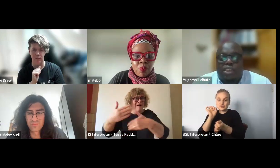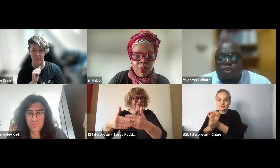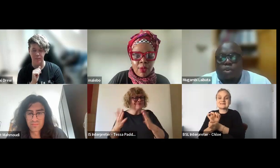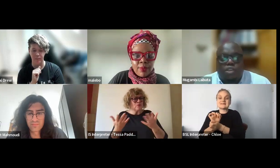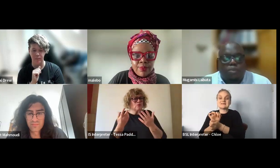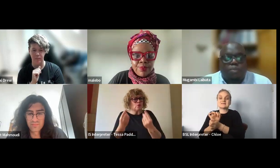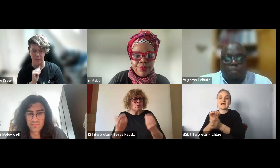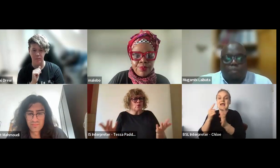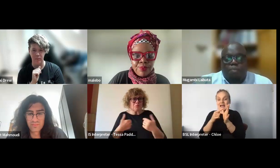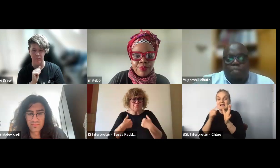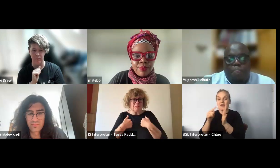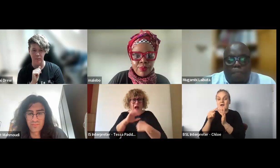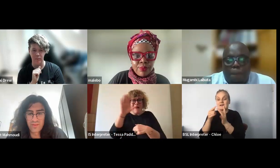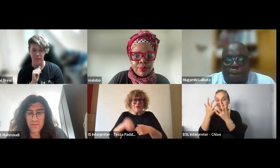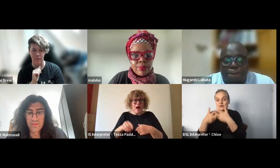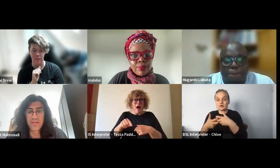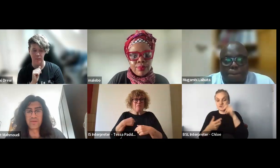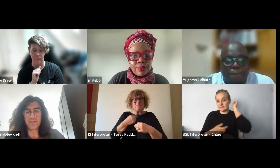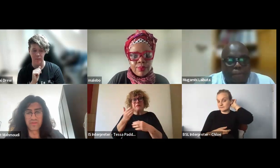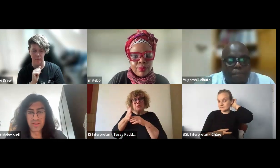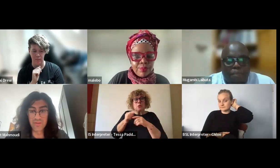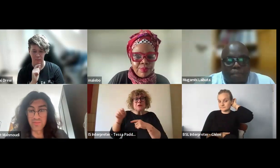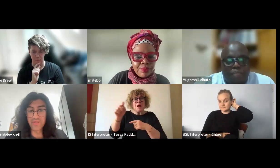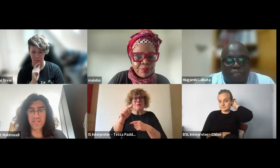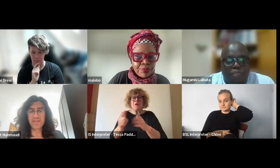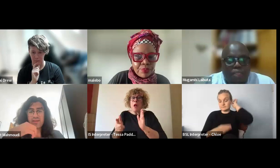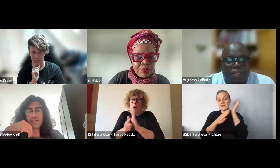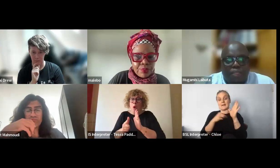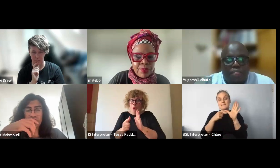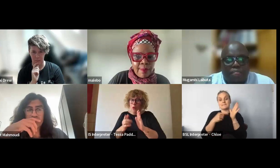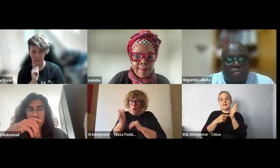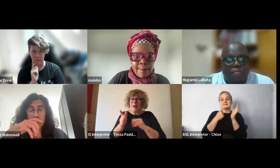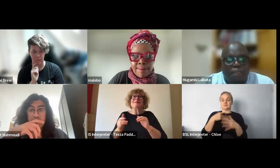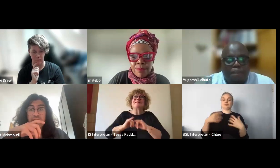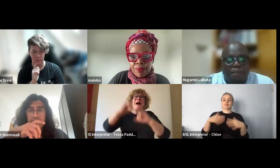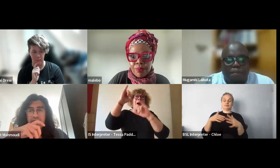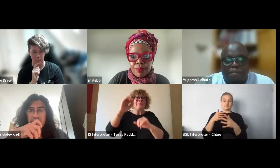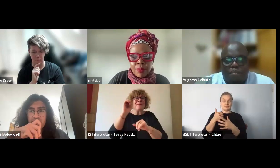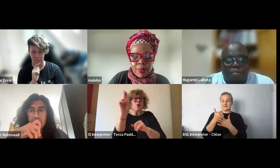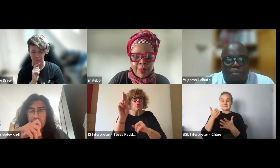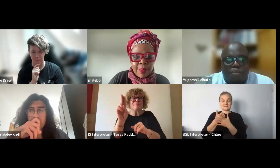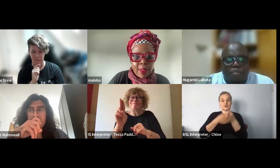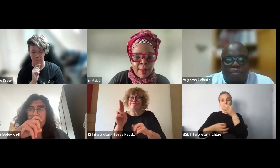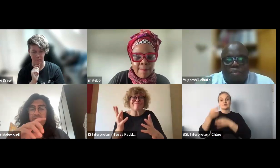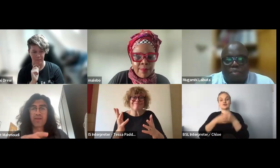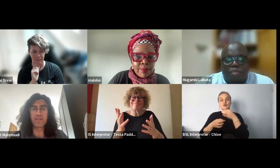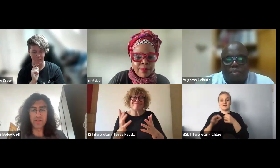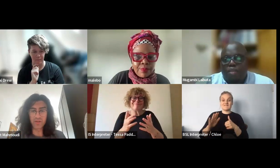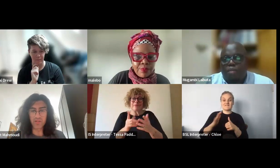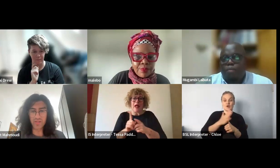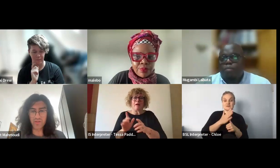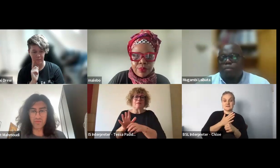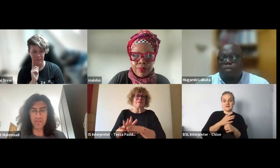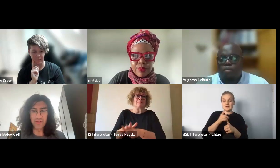restricted AI technologies. Thank you, Mugambi. Really appreciate it. Those are great questions. I will start by saying that